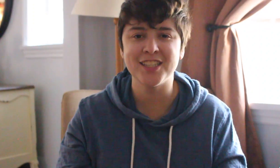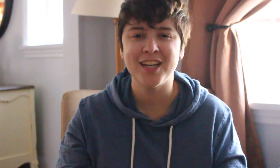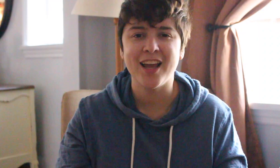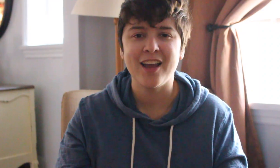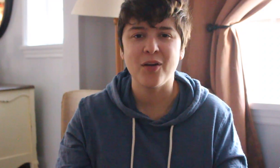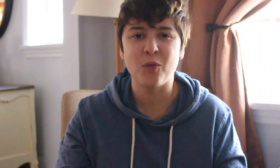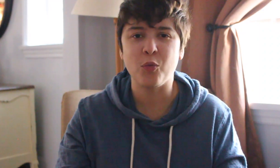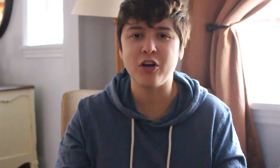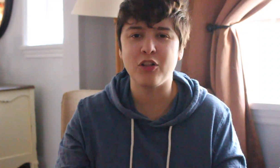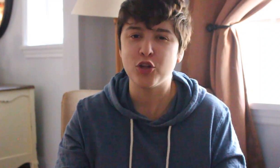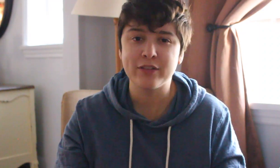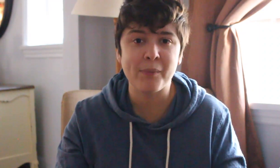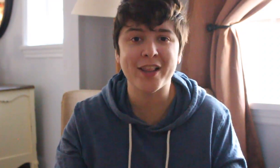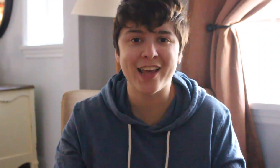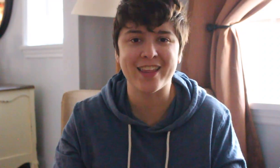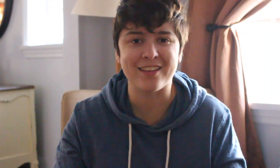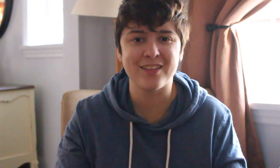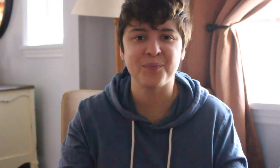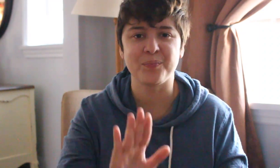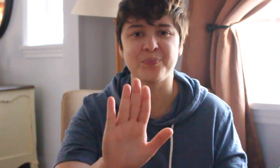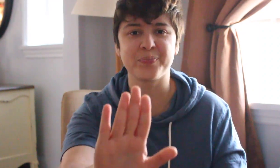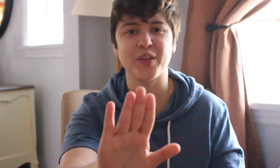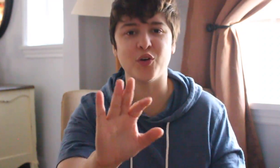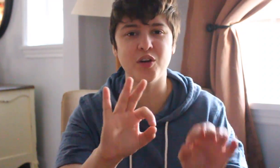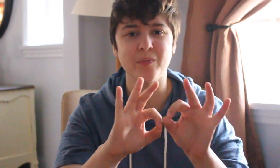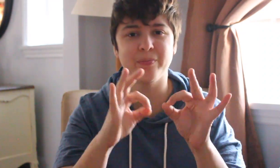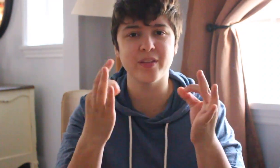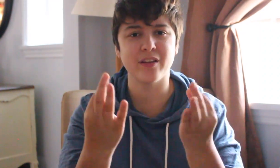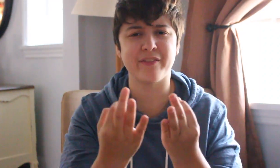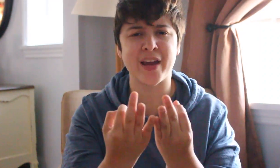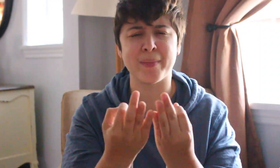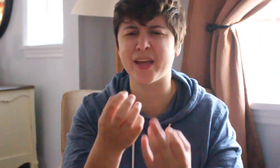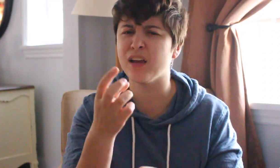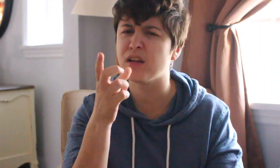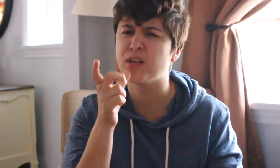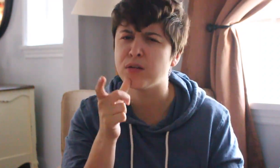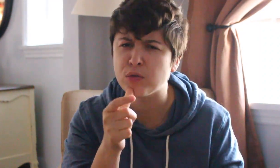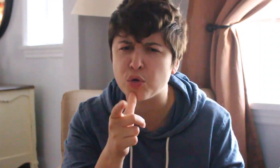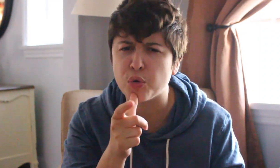will look something like this. Your family who.